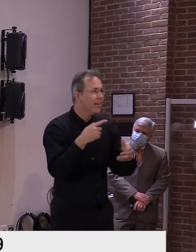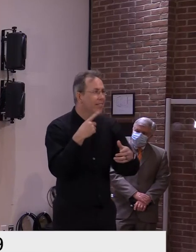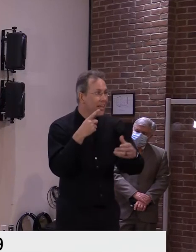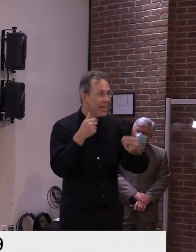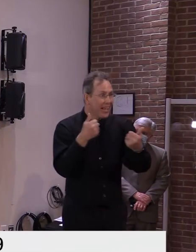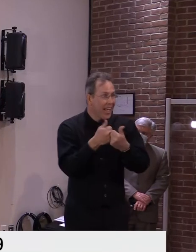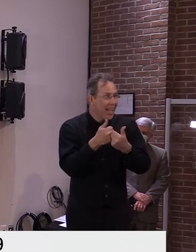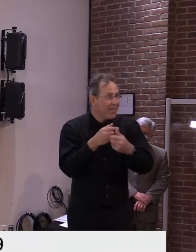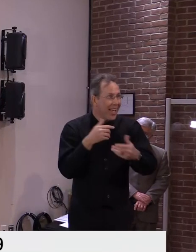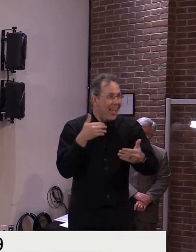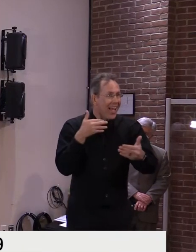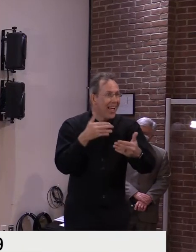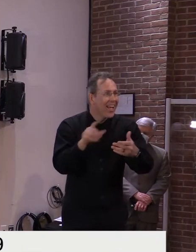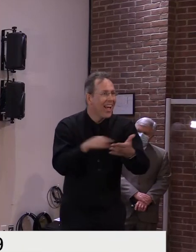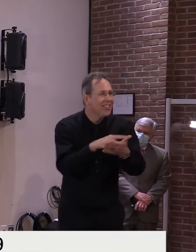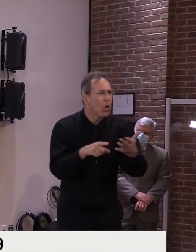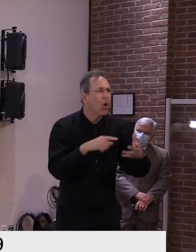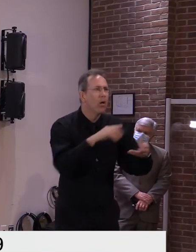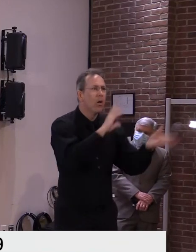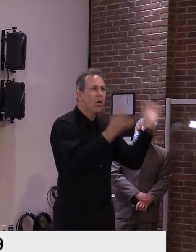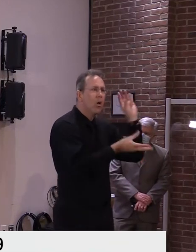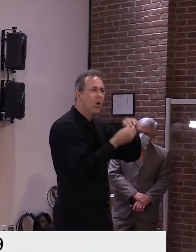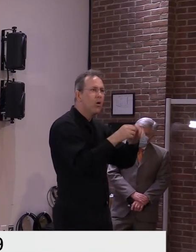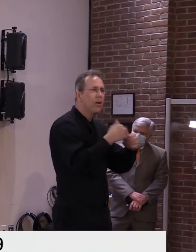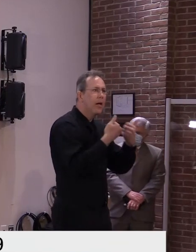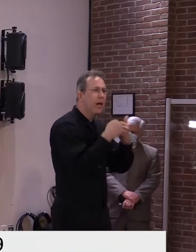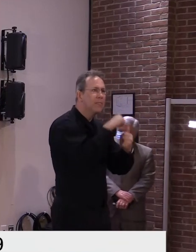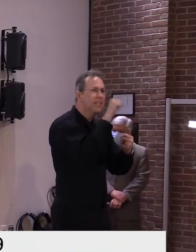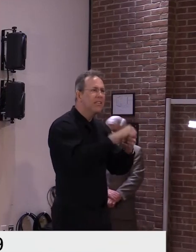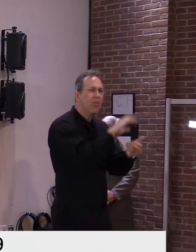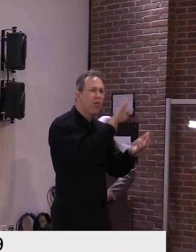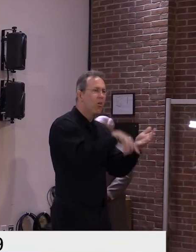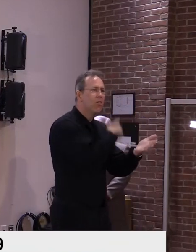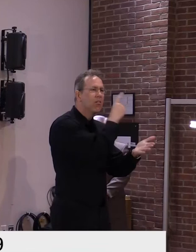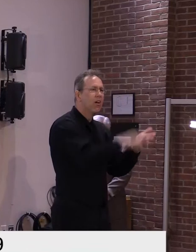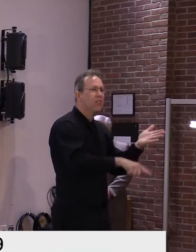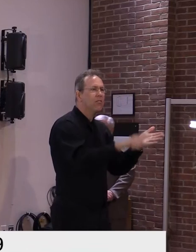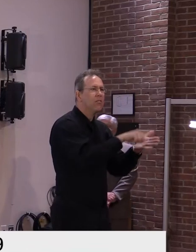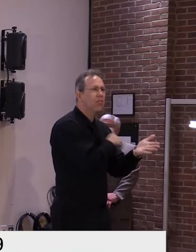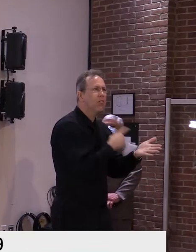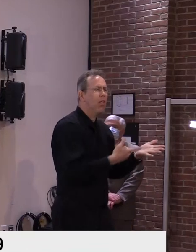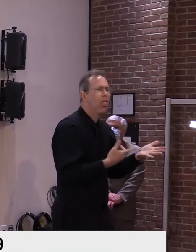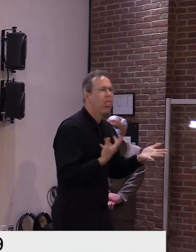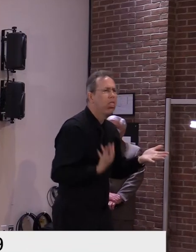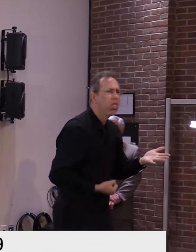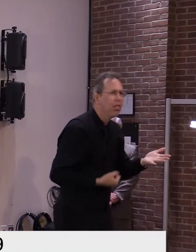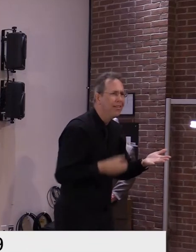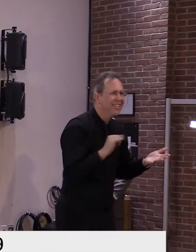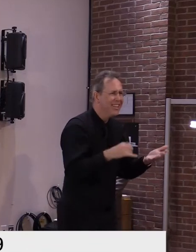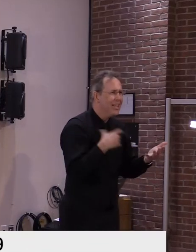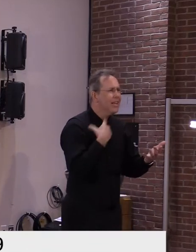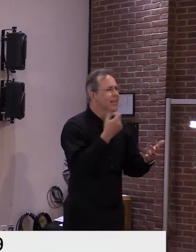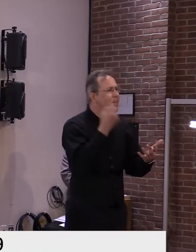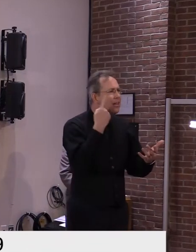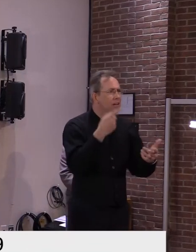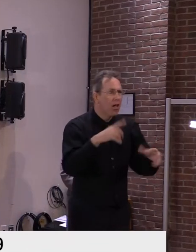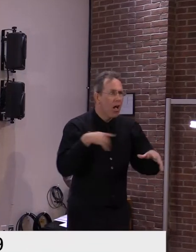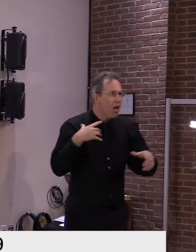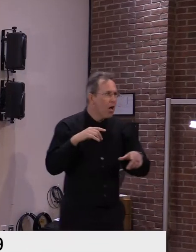And the fact that most of these teams had a pretty good season and were able to engage in competition